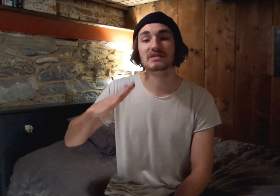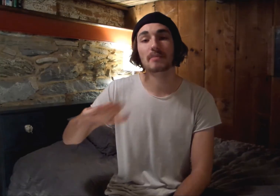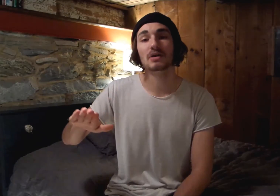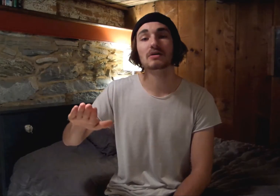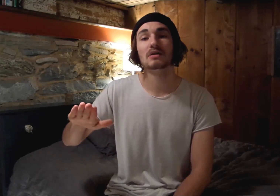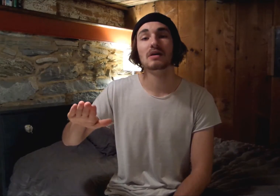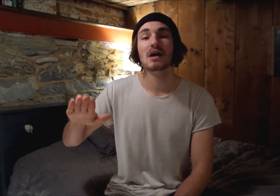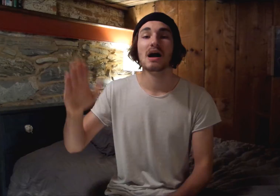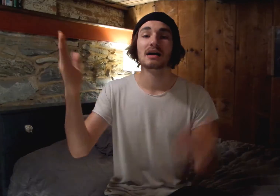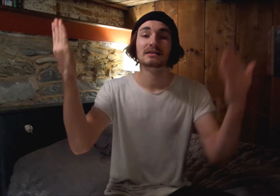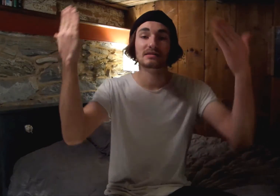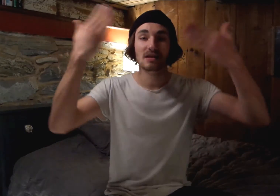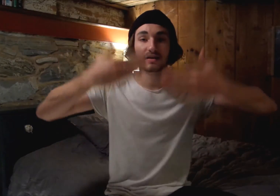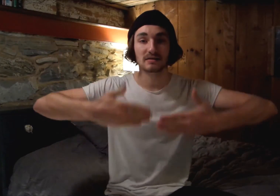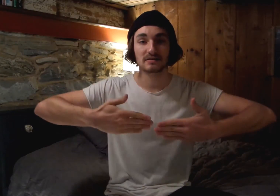Summer, night.